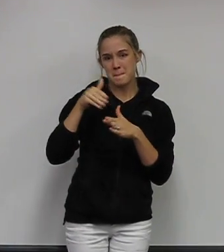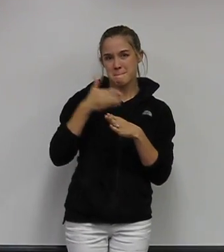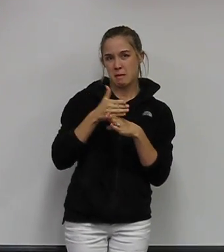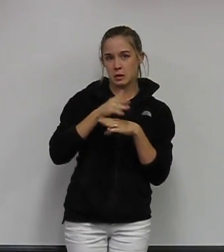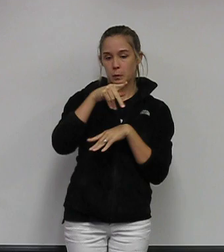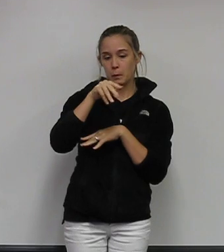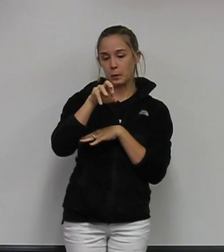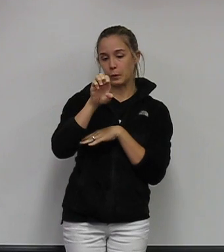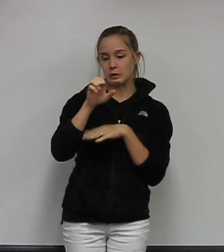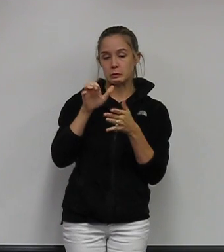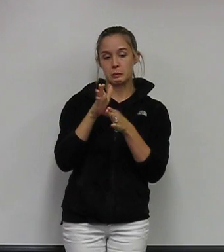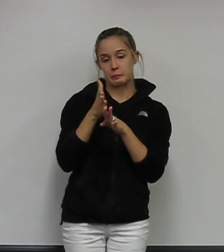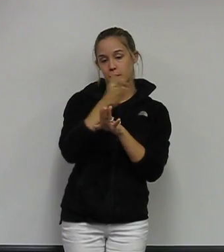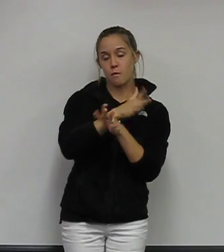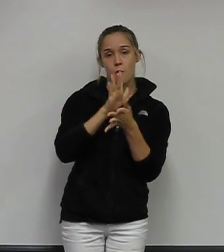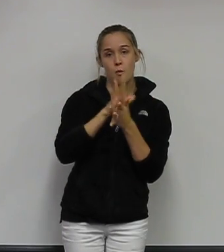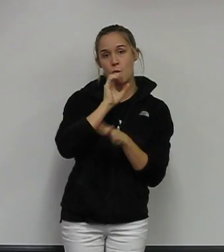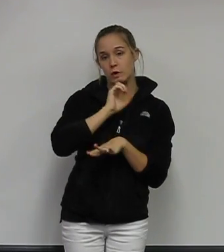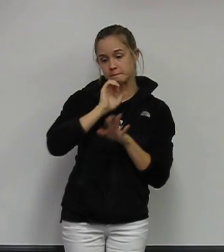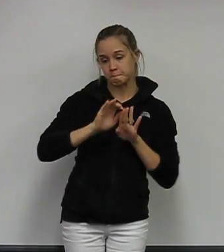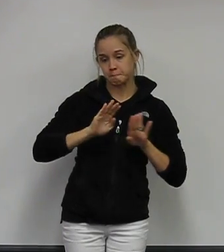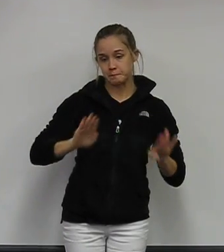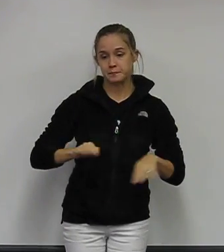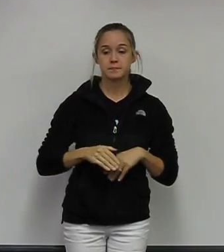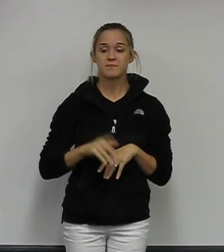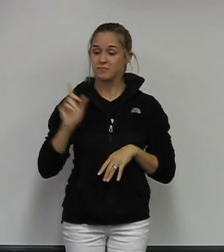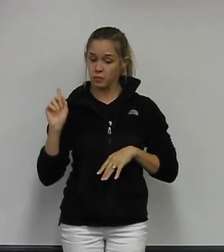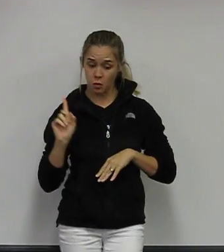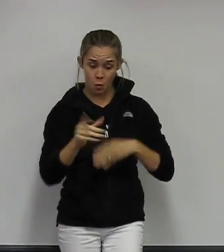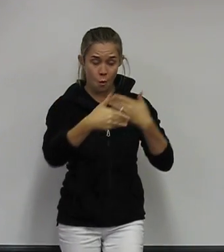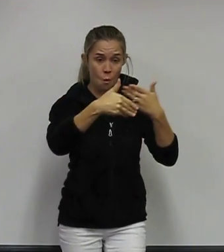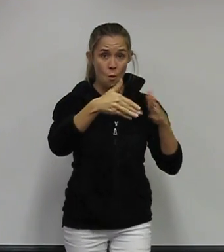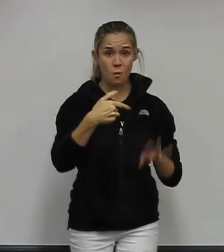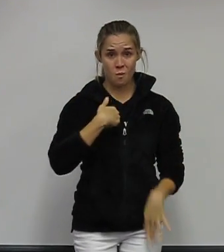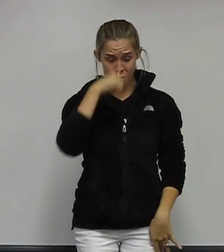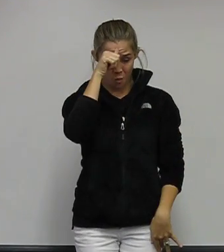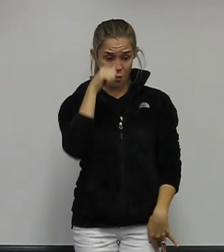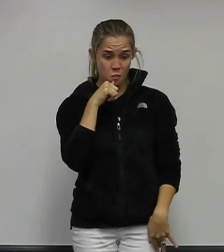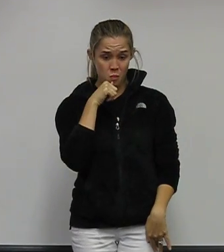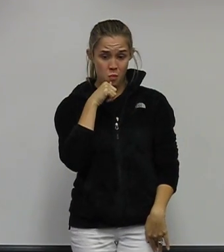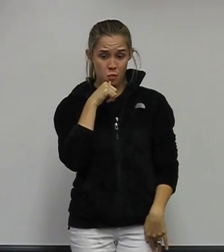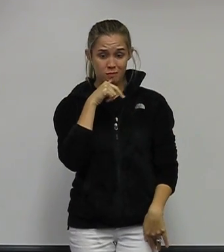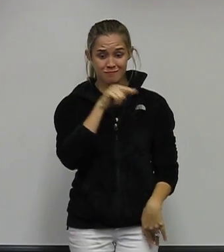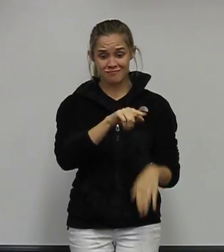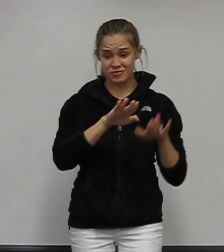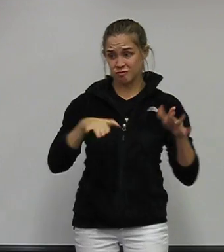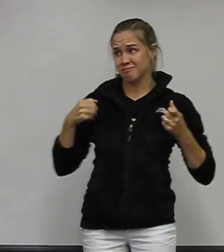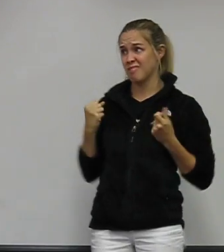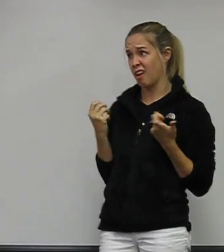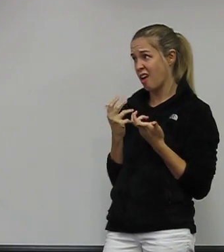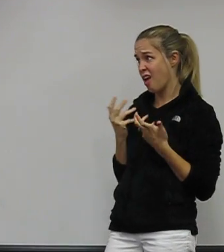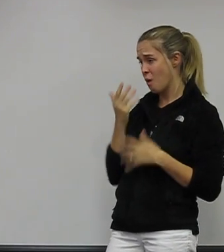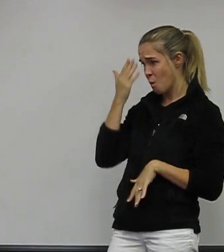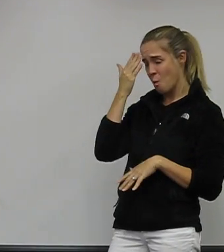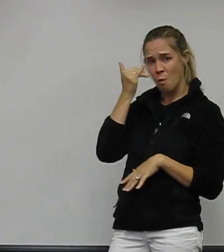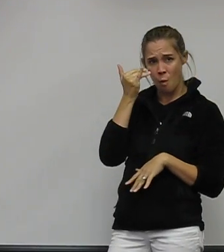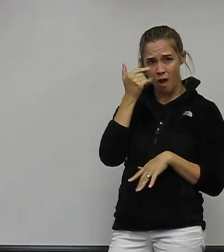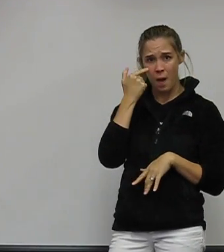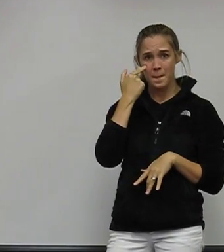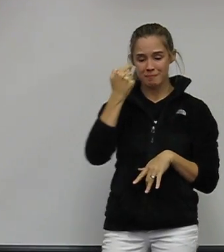When you walk into the room, the fact that we're an adult and they're a child may be an intimidating factor for them. Plus, we don't know what kind of experiences